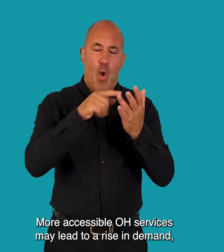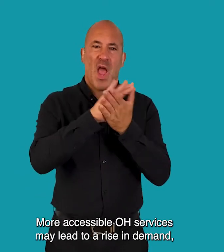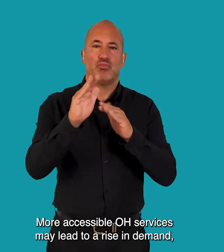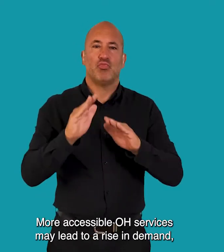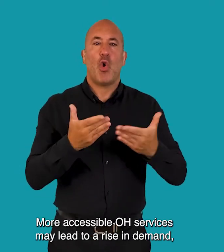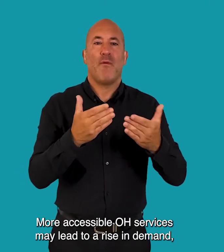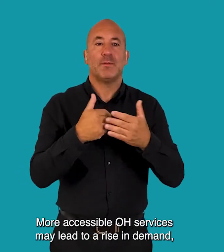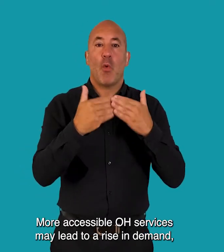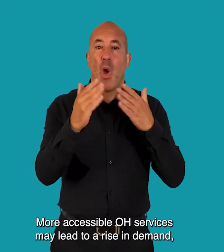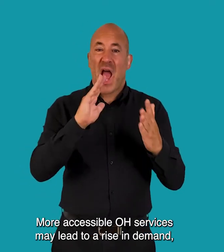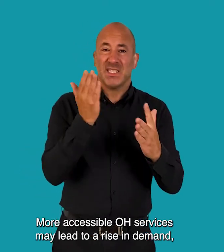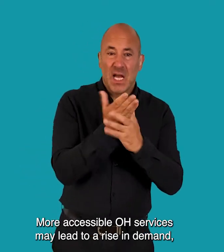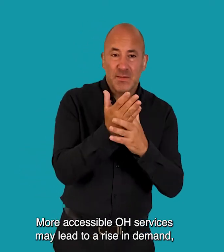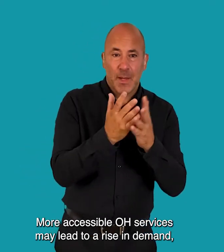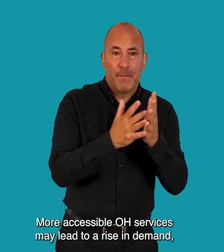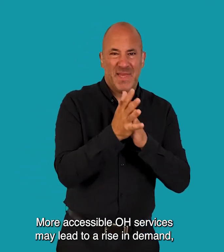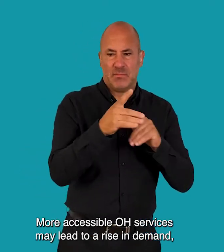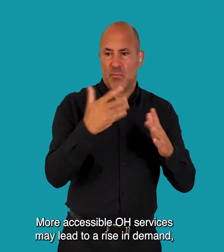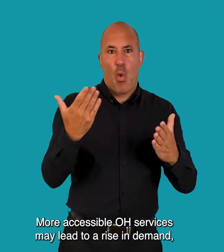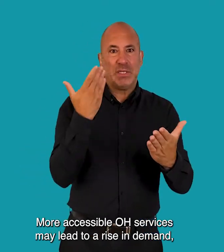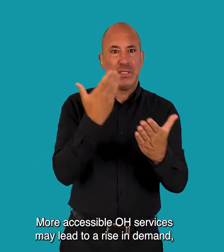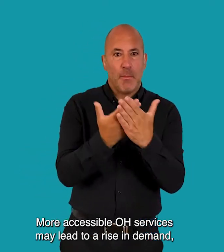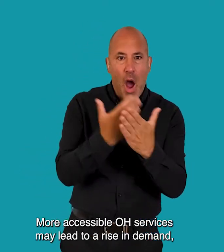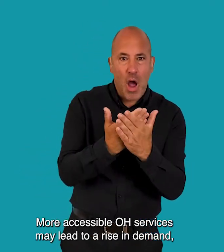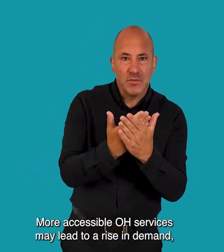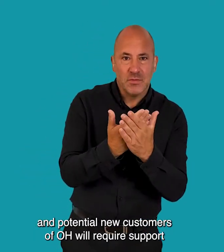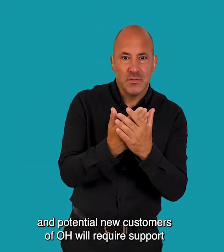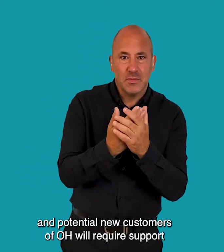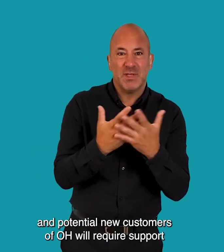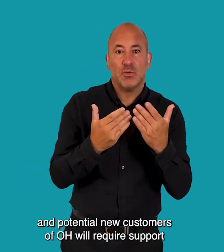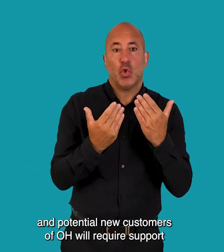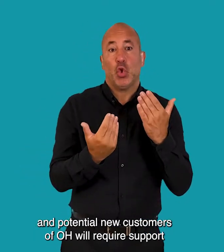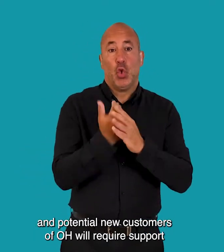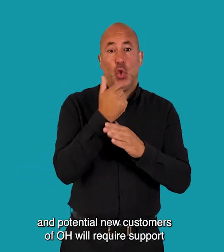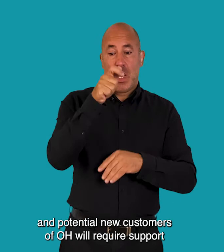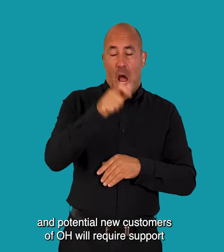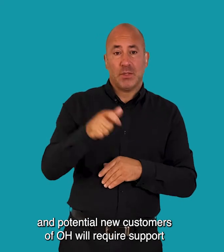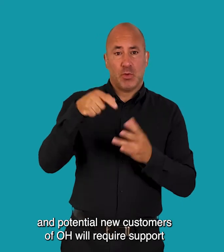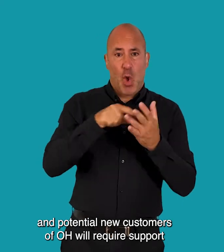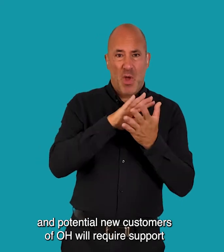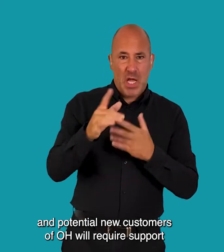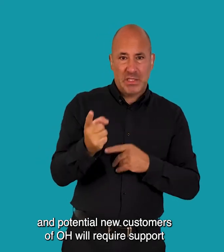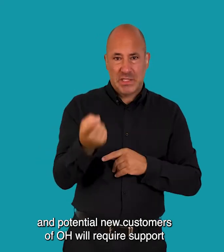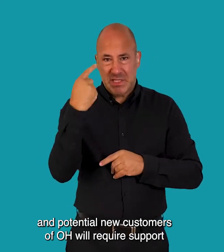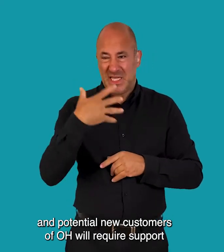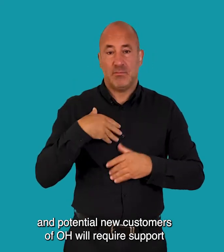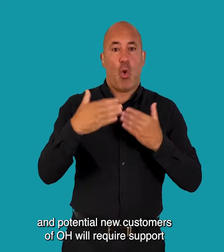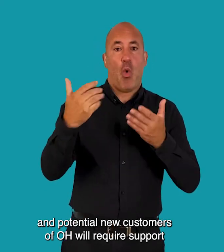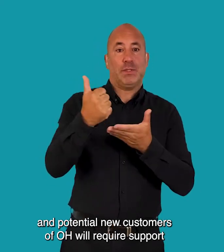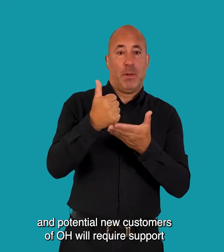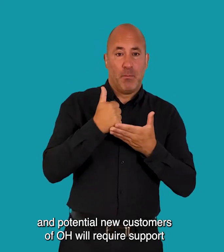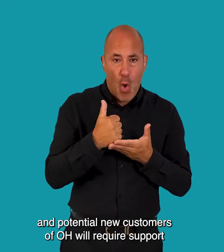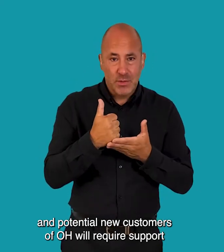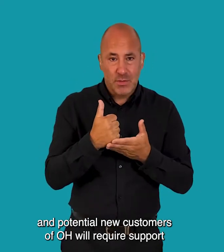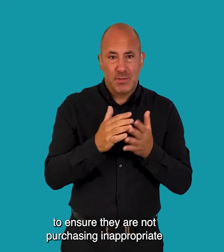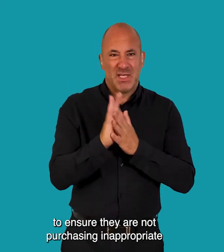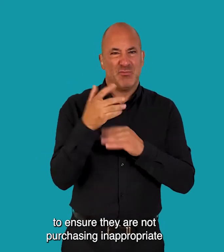OH services may lead to a rise in demand, and potential new customers of OH will require support to ensure they're